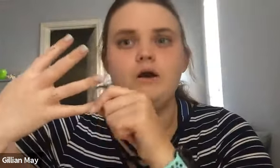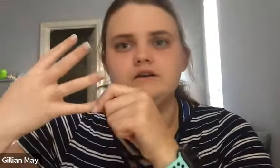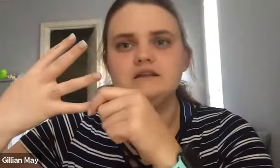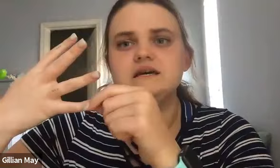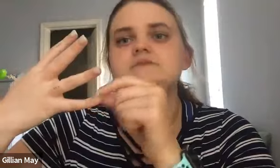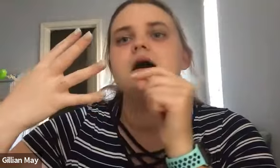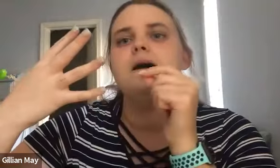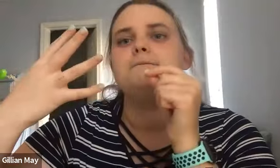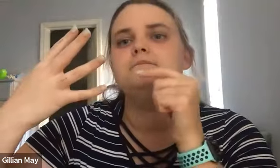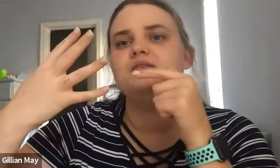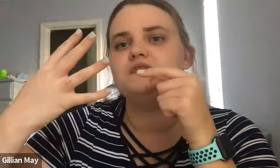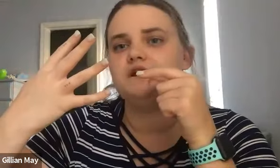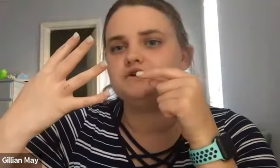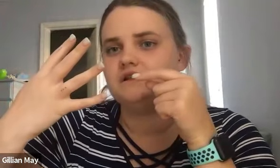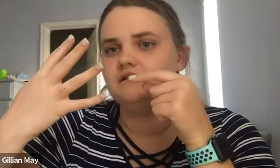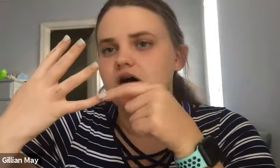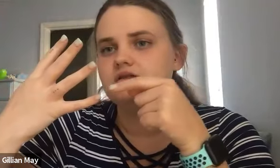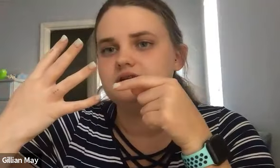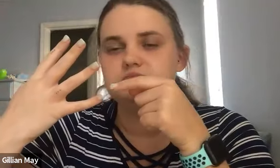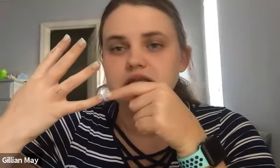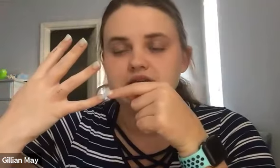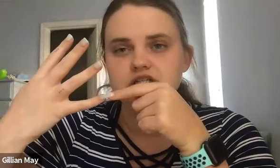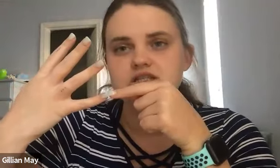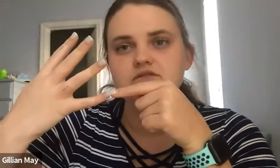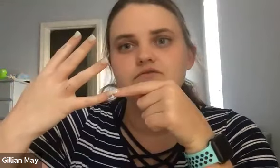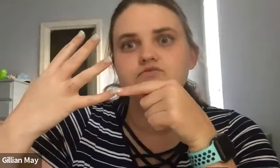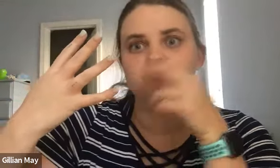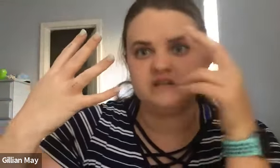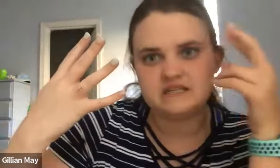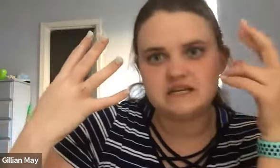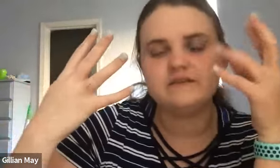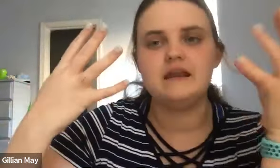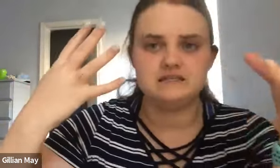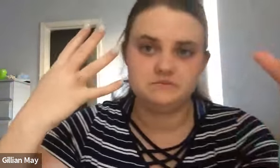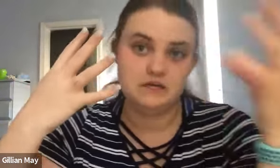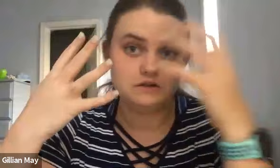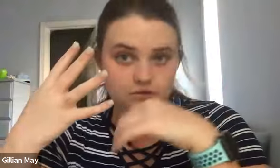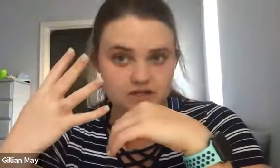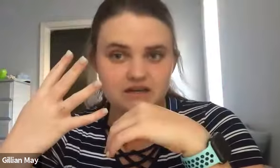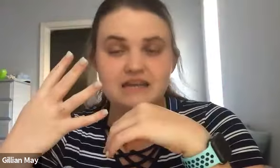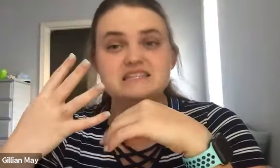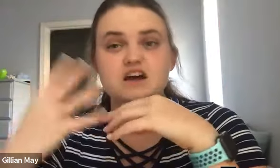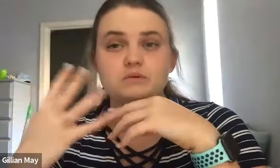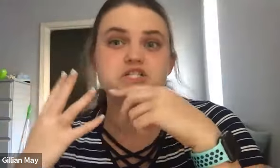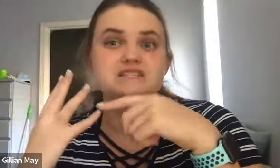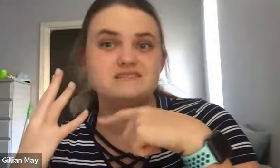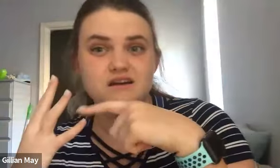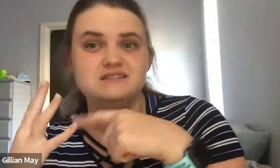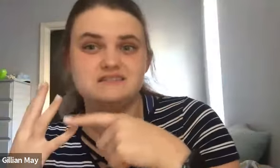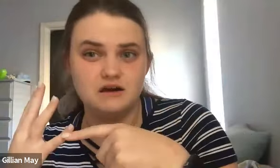hard concept, but there's a lot of explanations of reasoning that has to be included in it. It's not always just signs